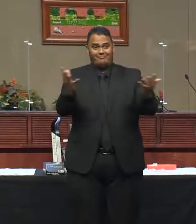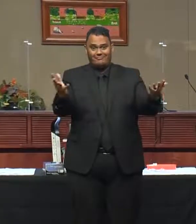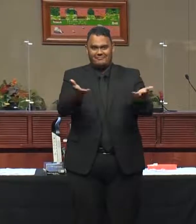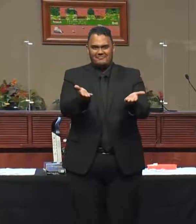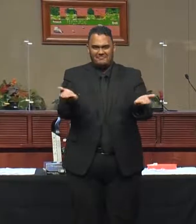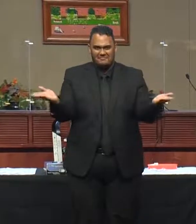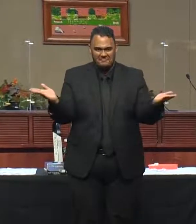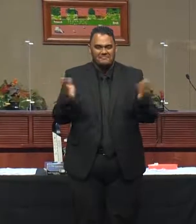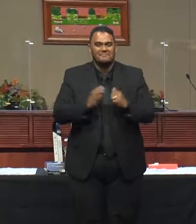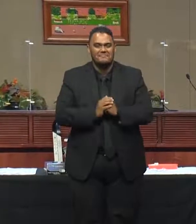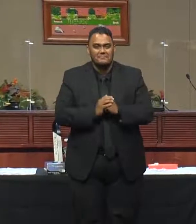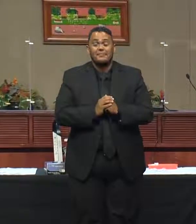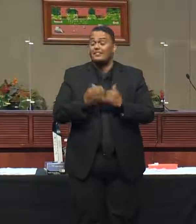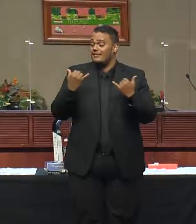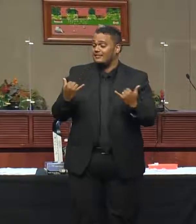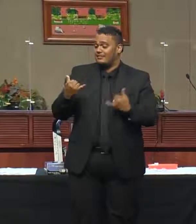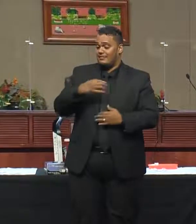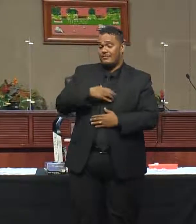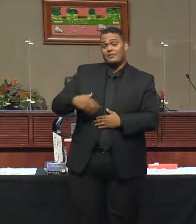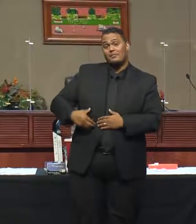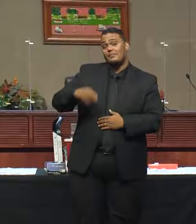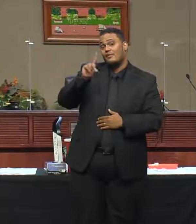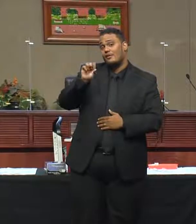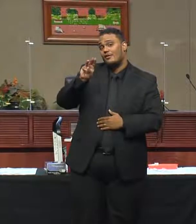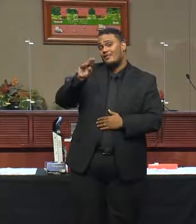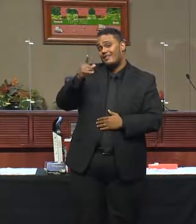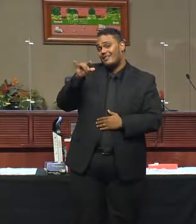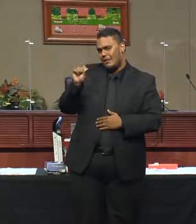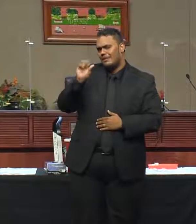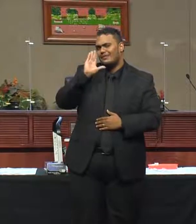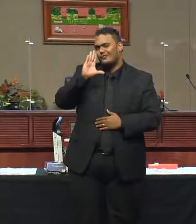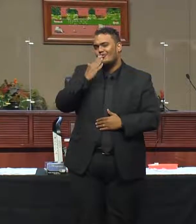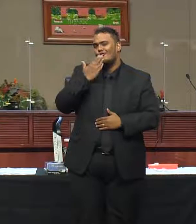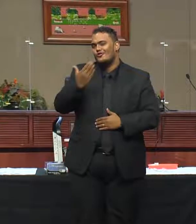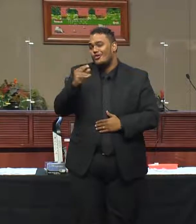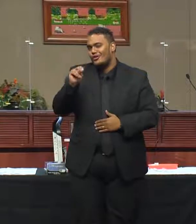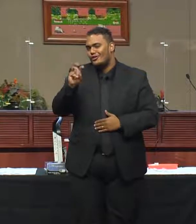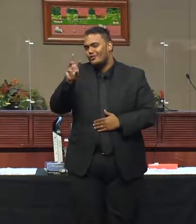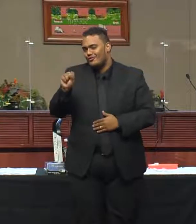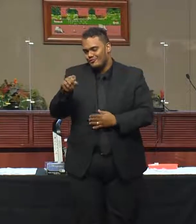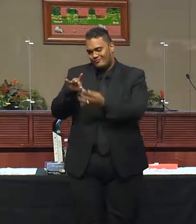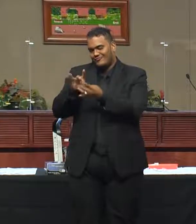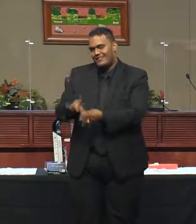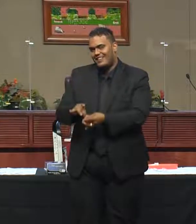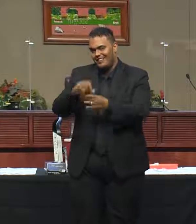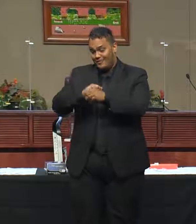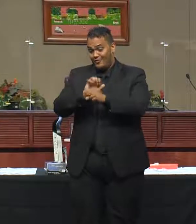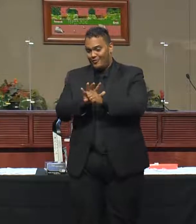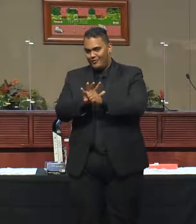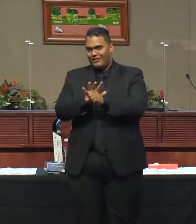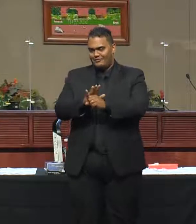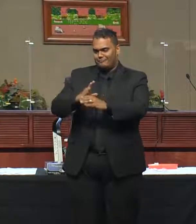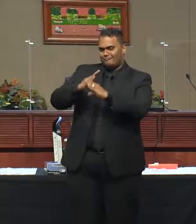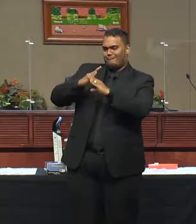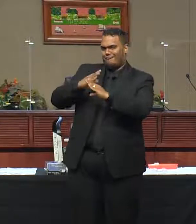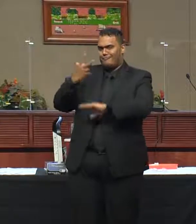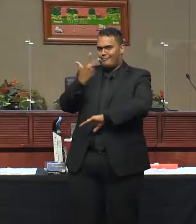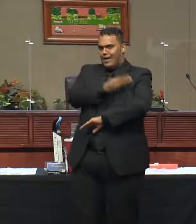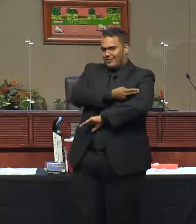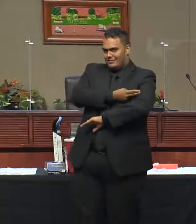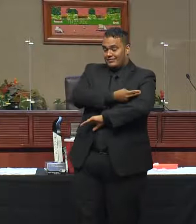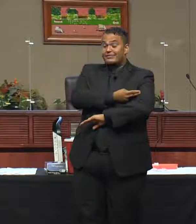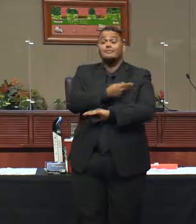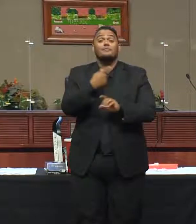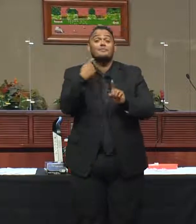discuss some good news regarding the vaccine and introduce 3 students who are here today. More on them in a moment. The mayor